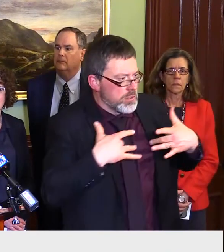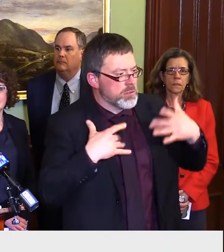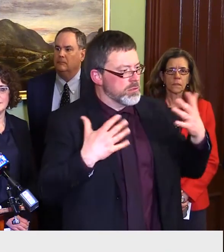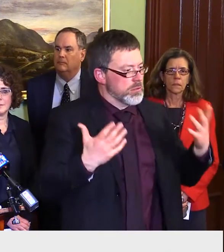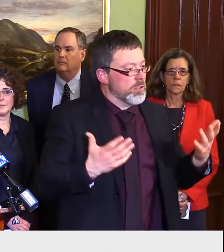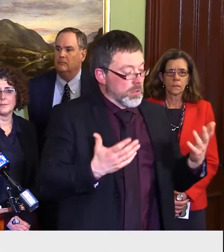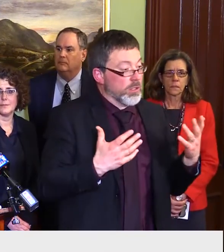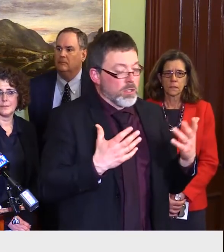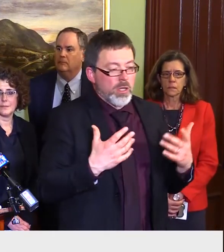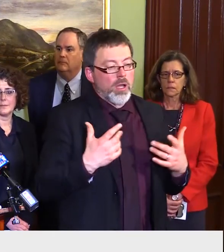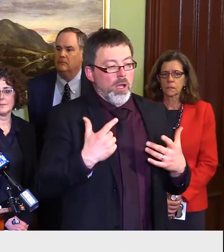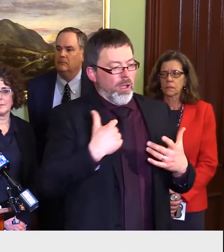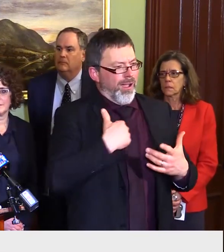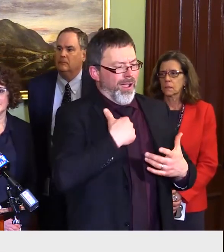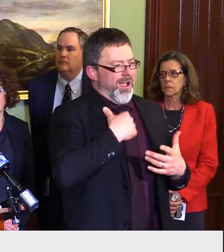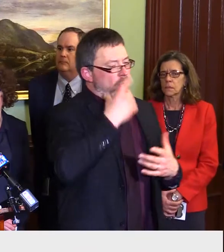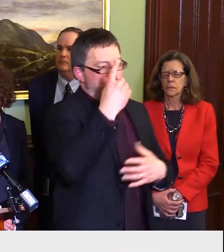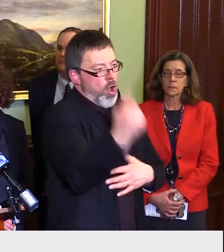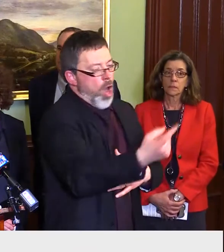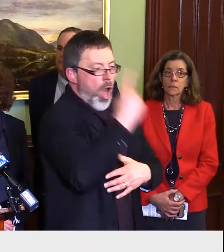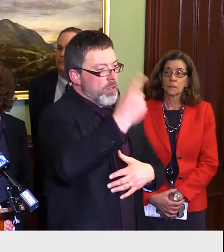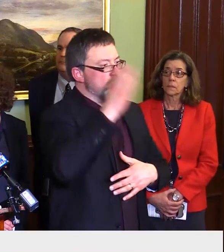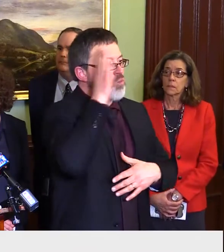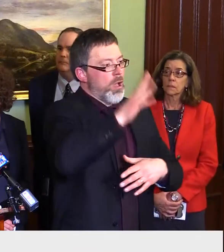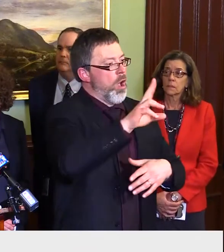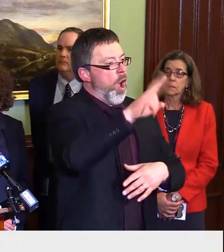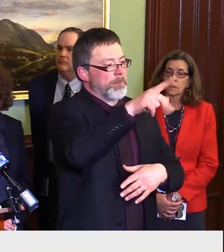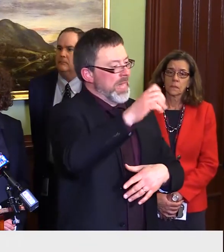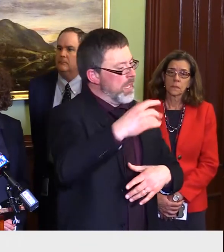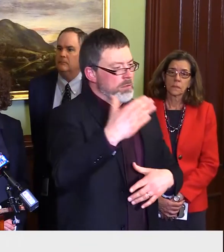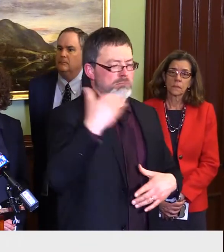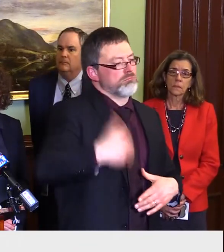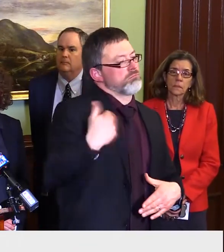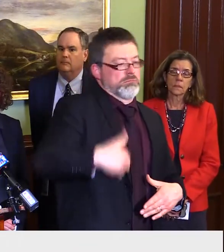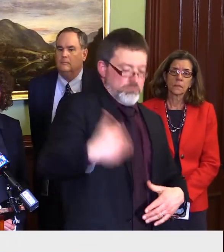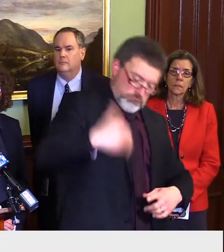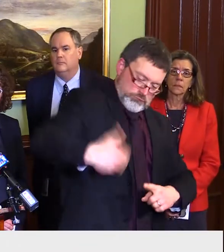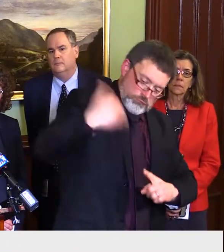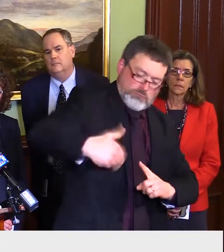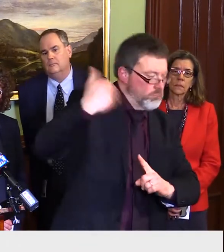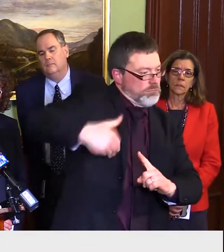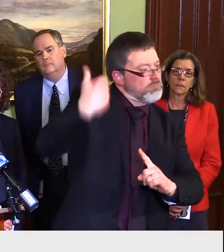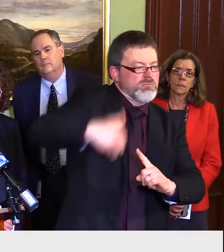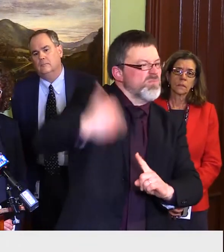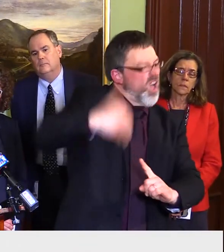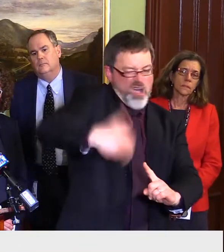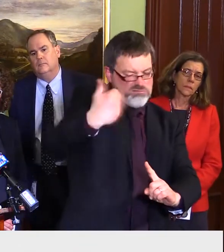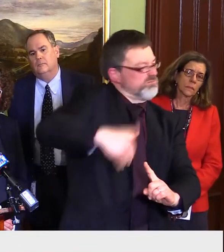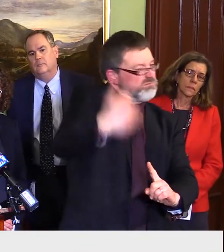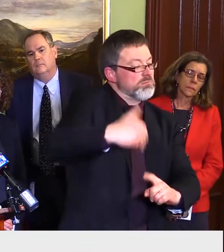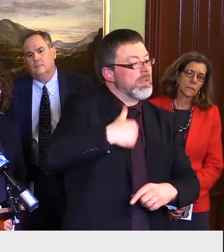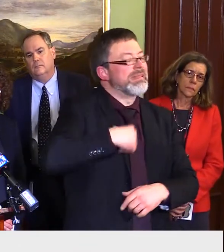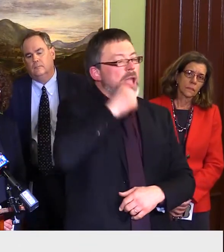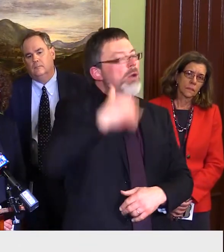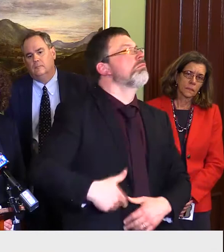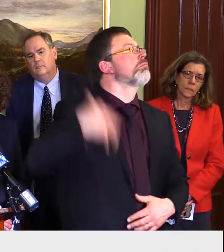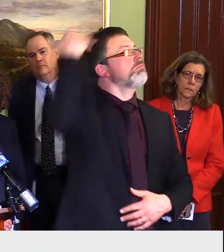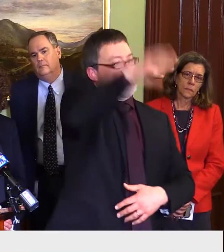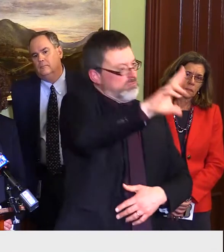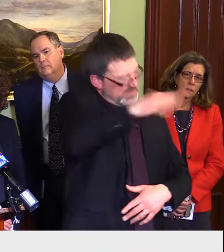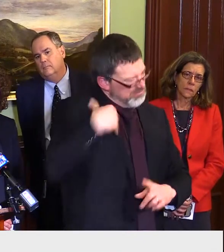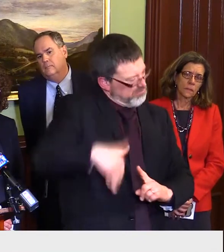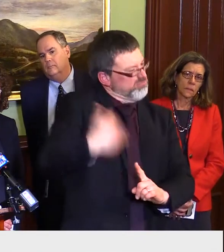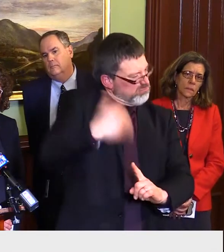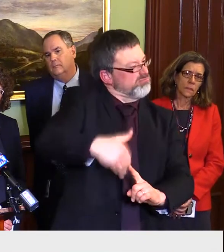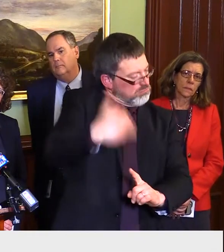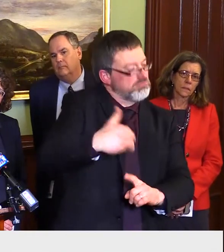Yeah. Yeah, it has been for quite some time. Earlier you mentioned that we might be turning to private companies to sort of